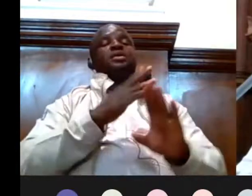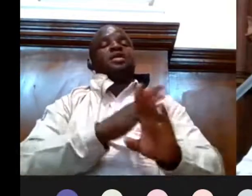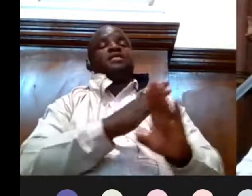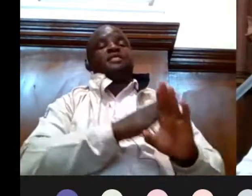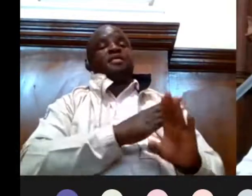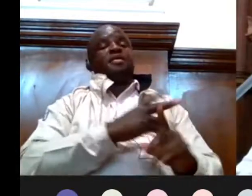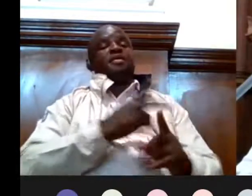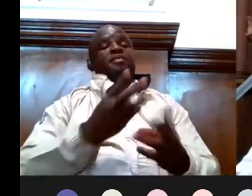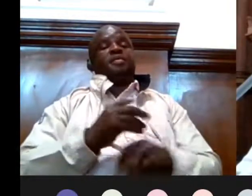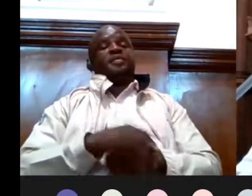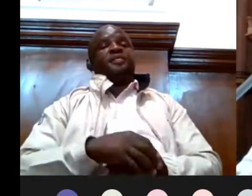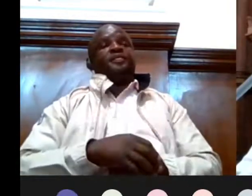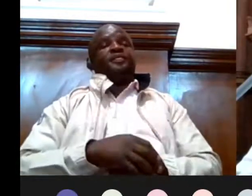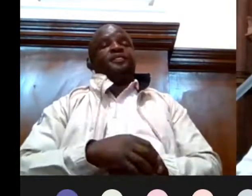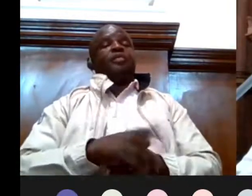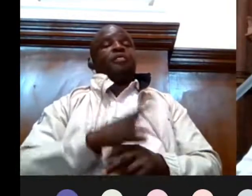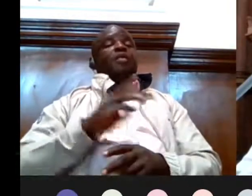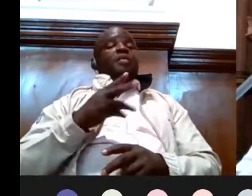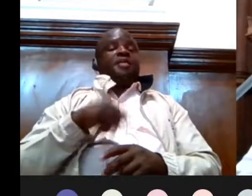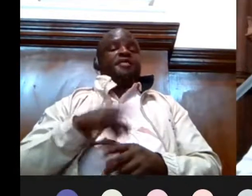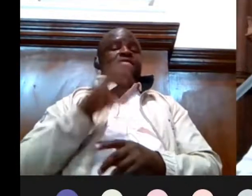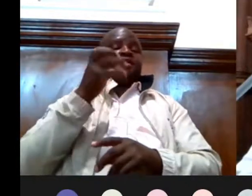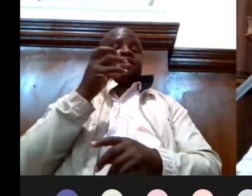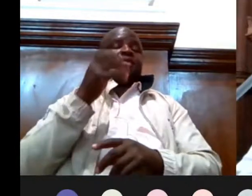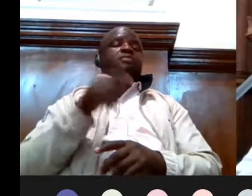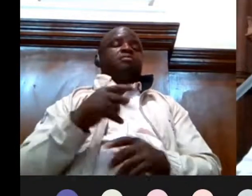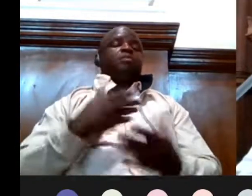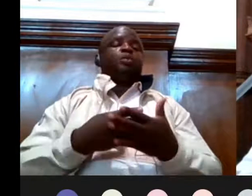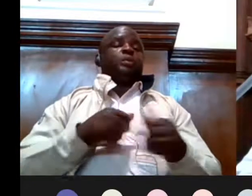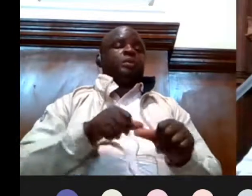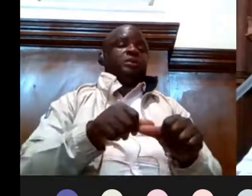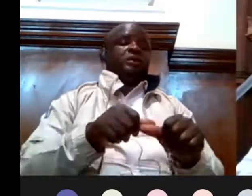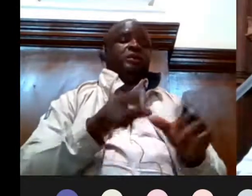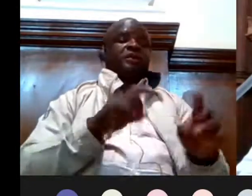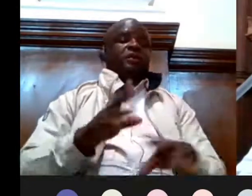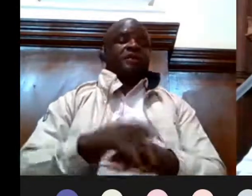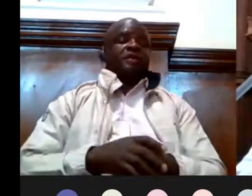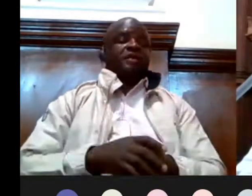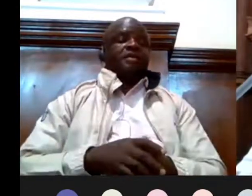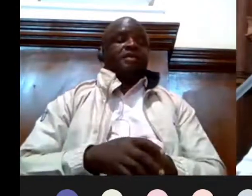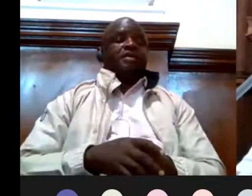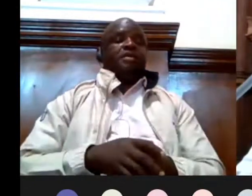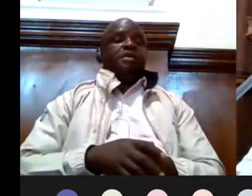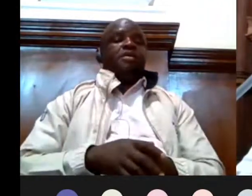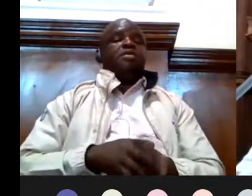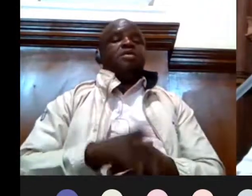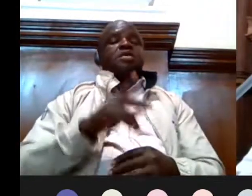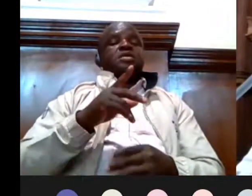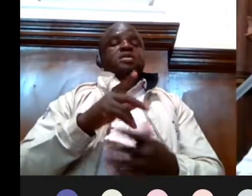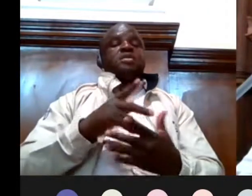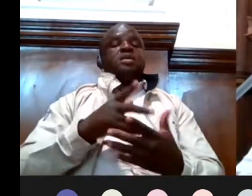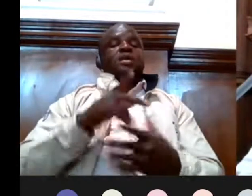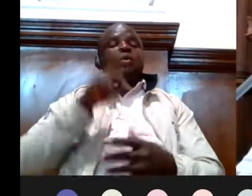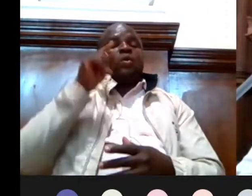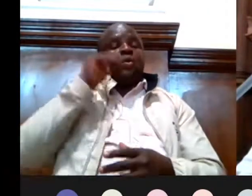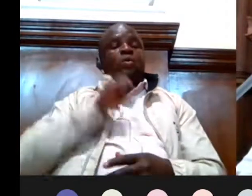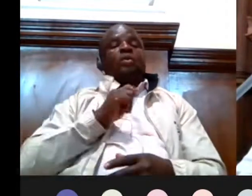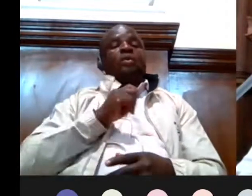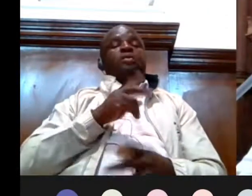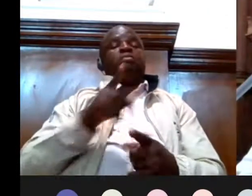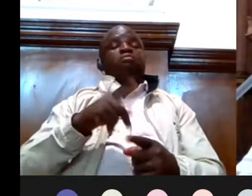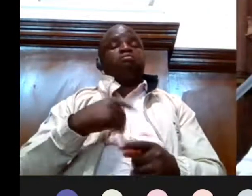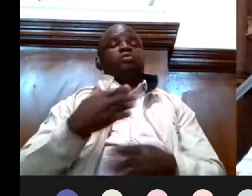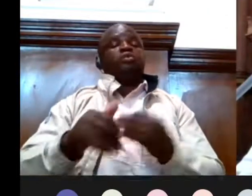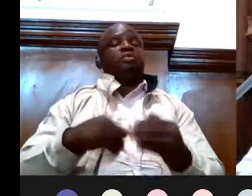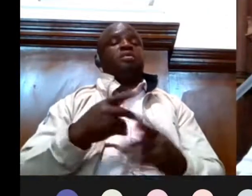indefensible. And the women of the Free State continue suffering. The grannies continue fetching water from